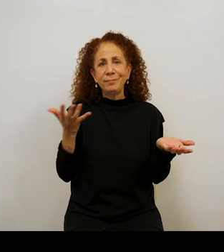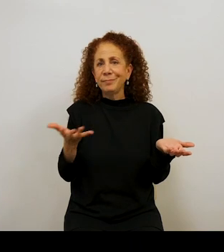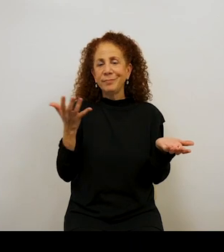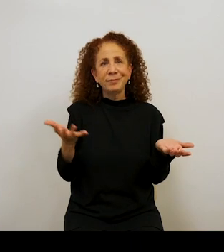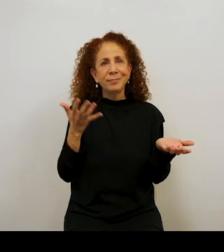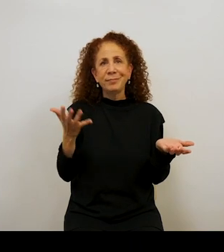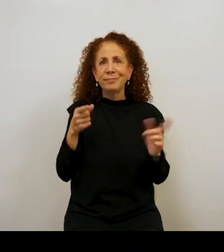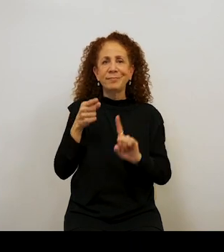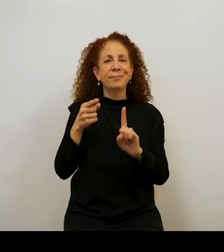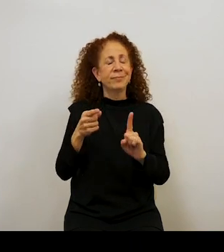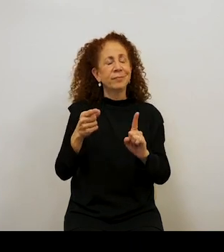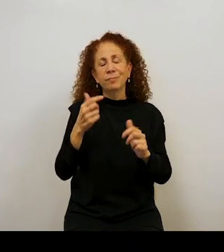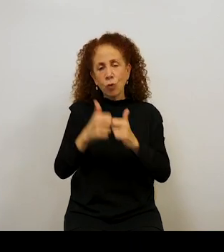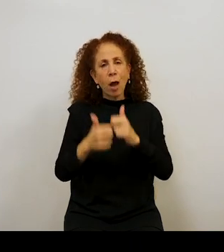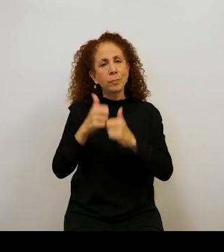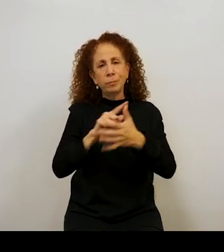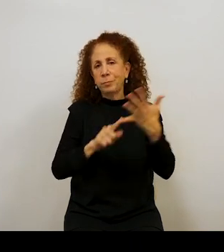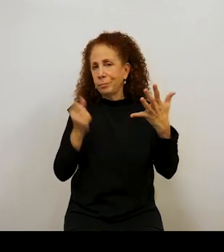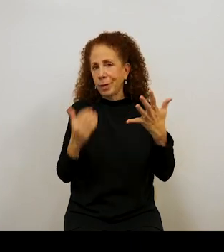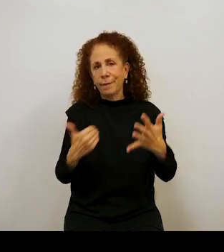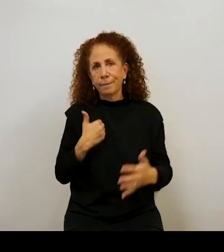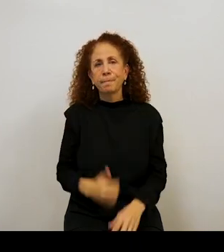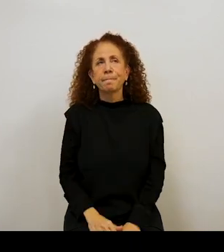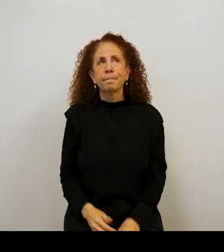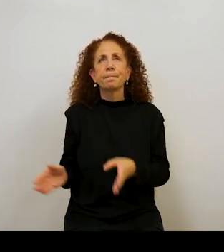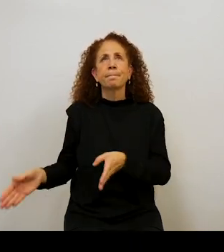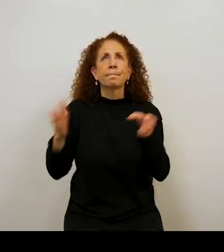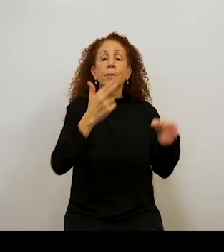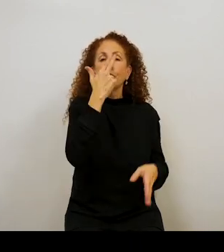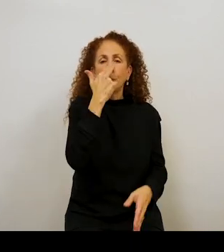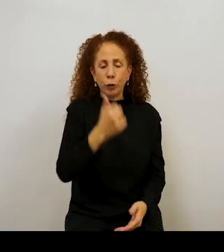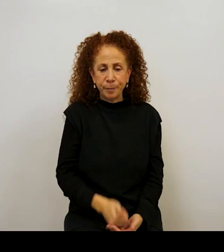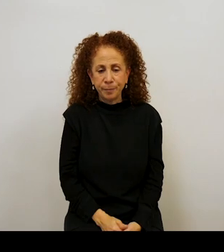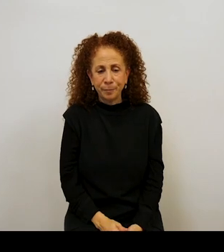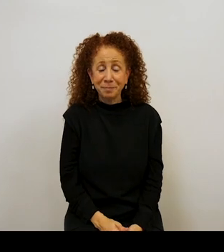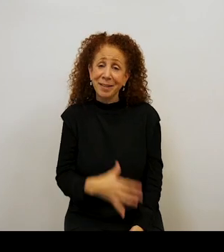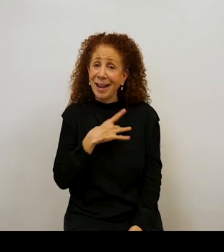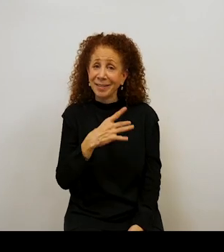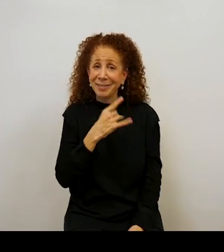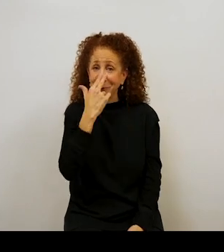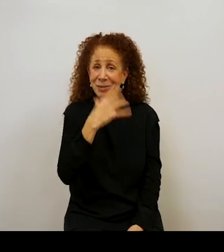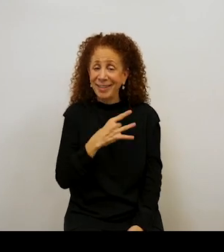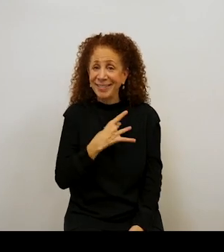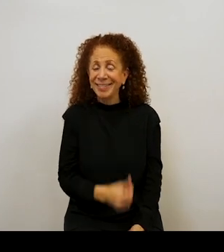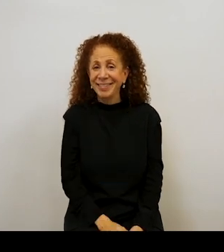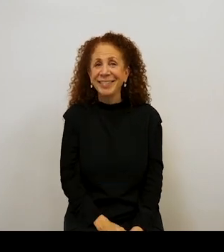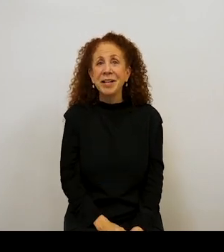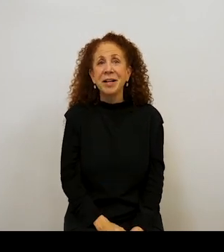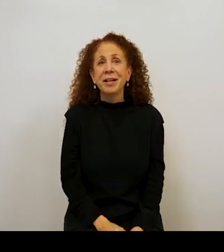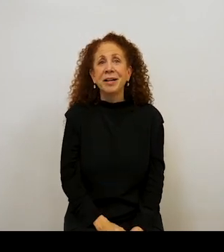so much around it is fraught. On humor, I've always liked humor. And I've